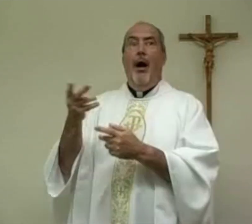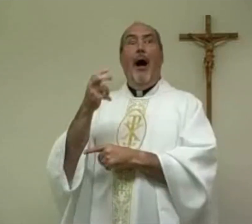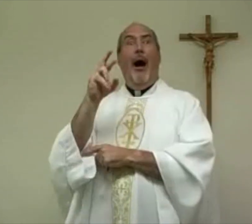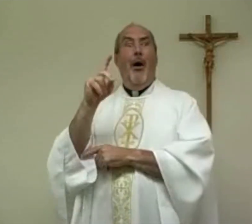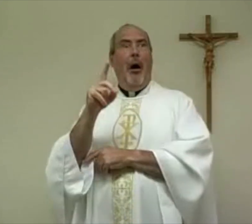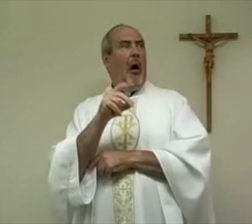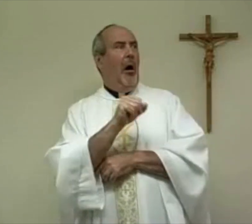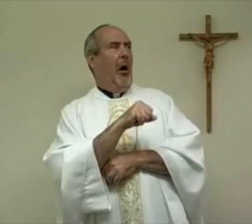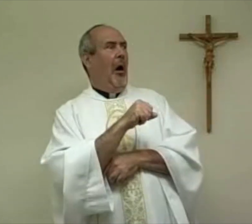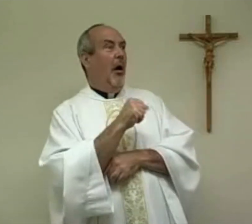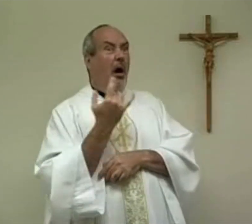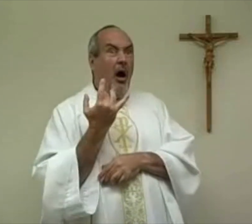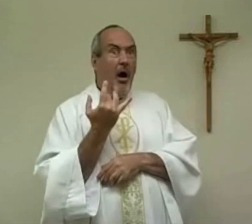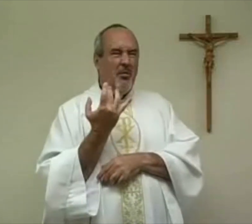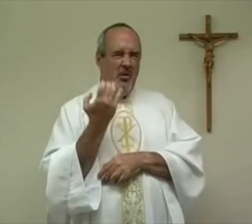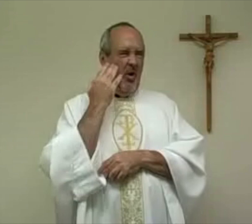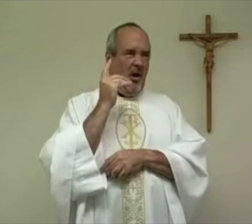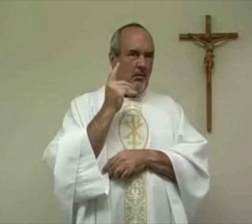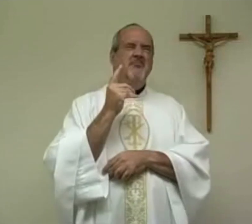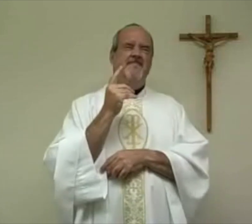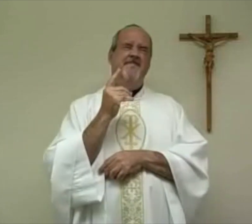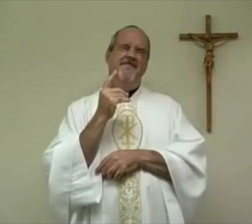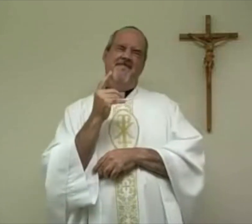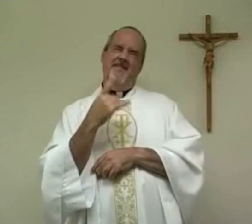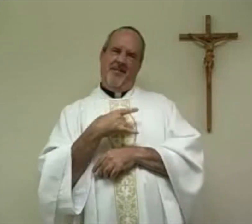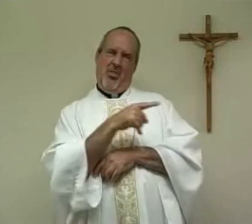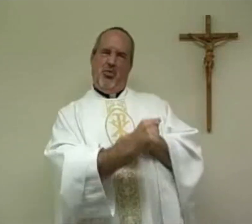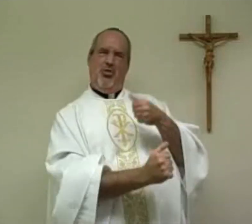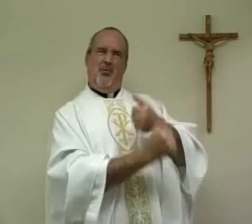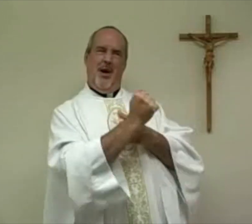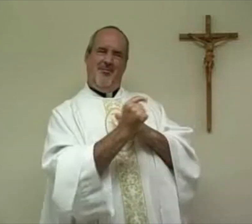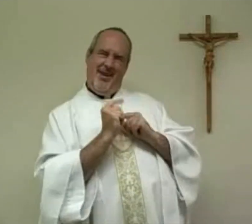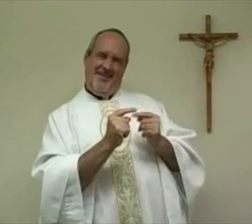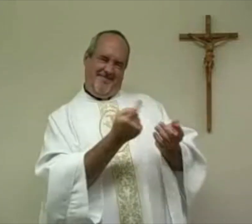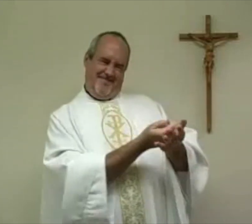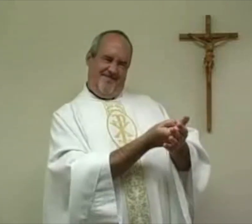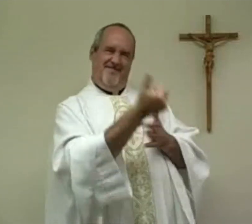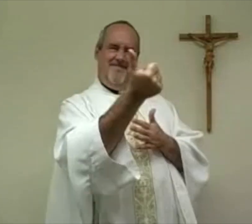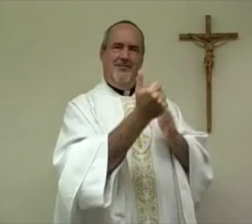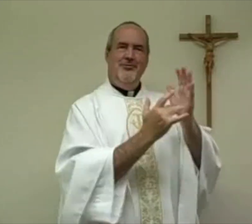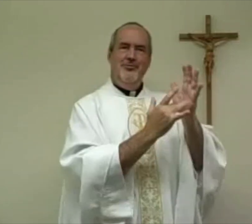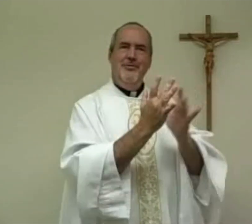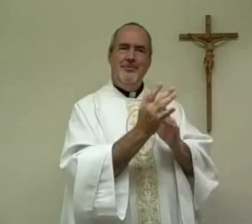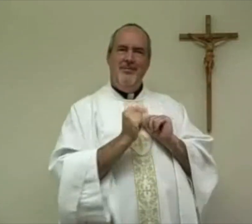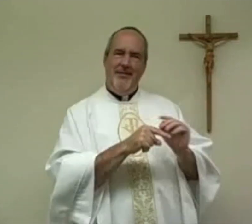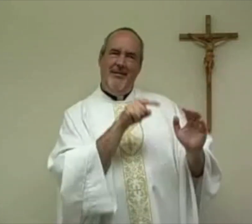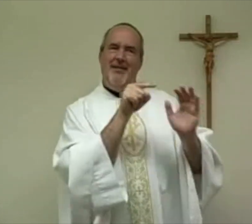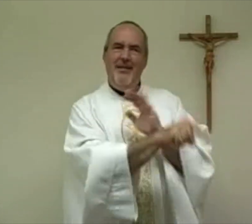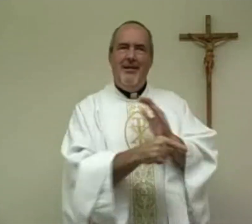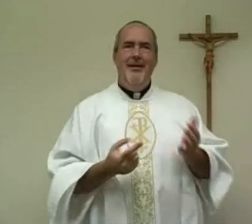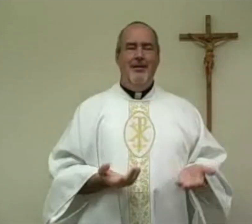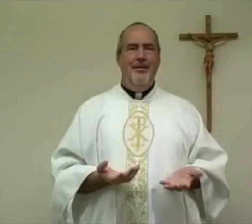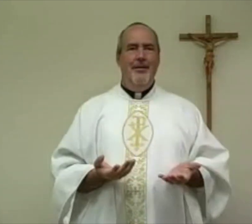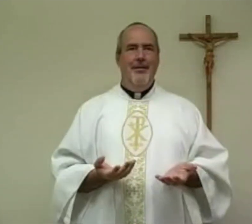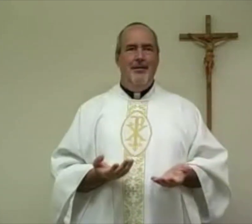him. And they told Herod about the Christ child, and he wanted